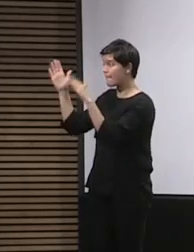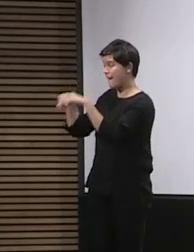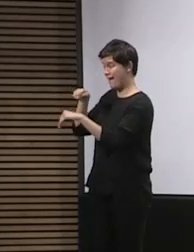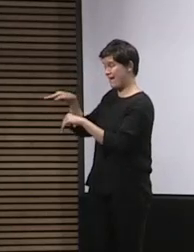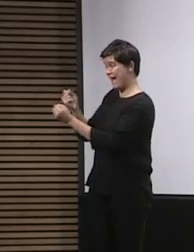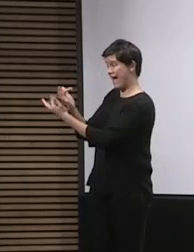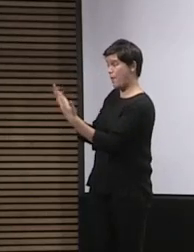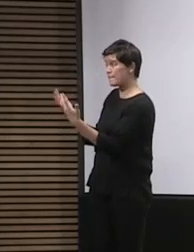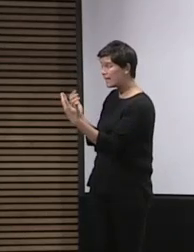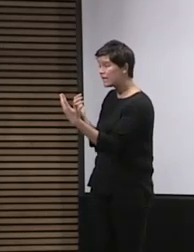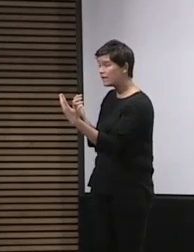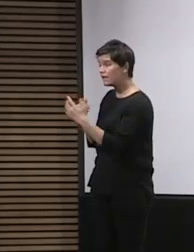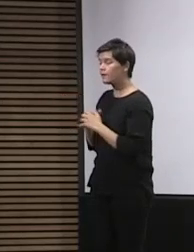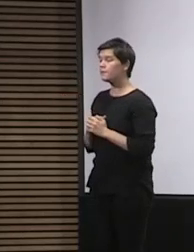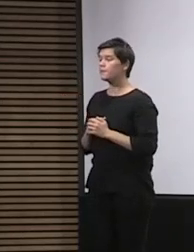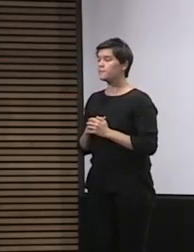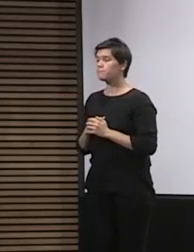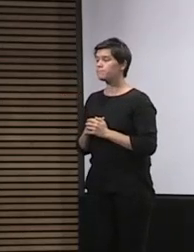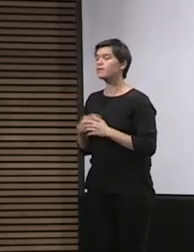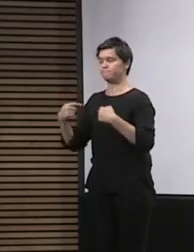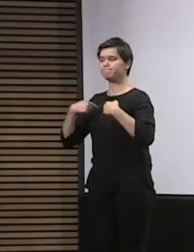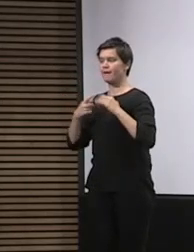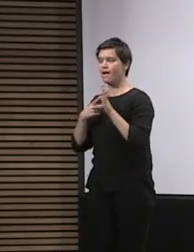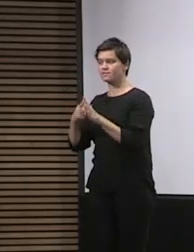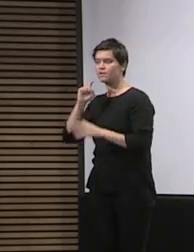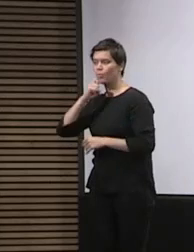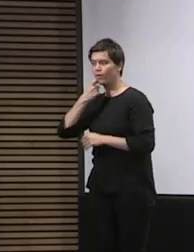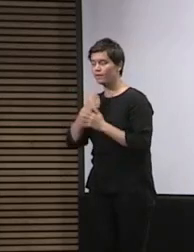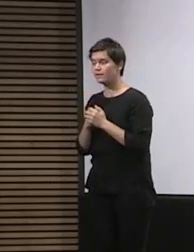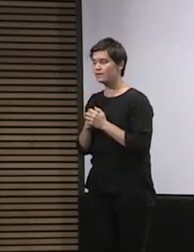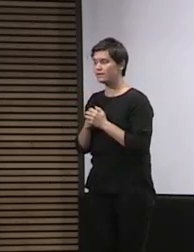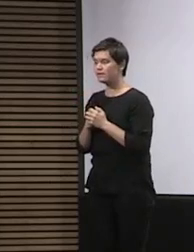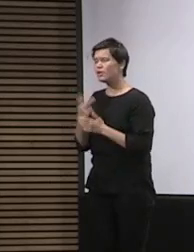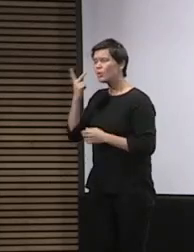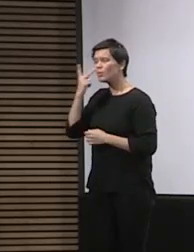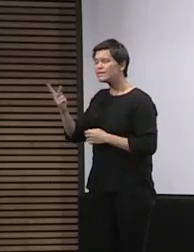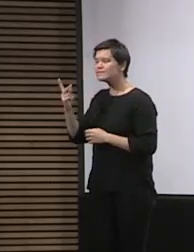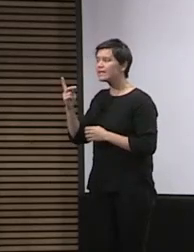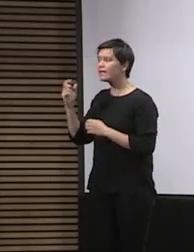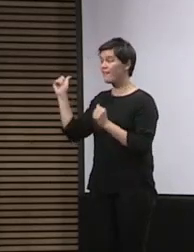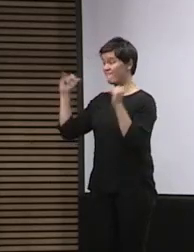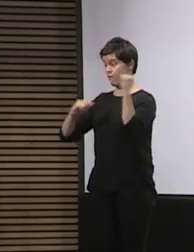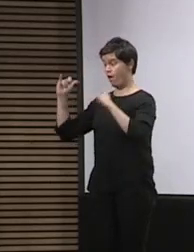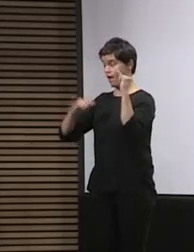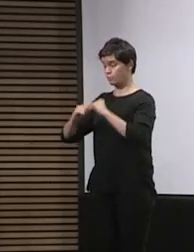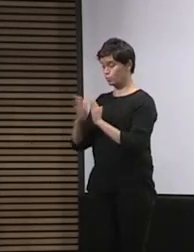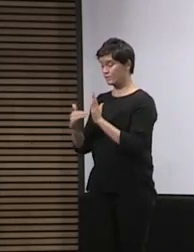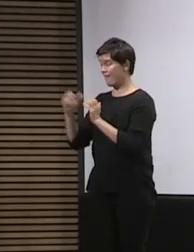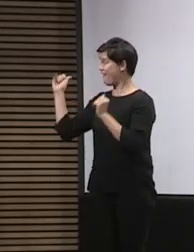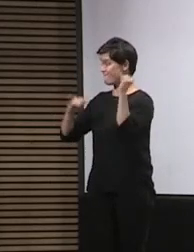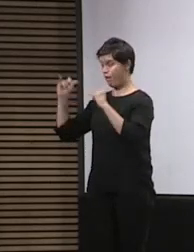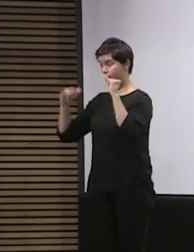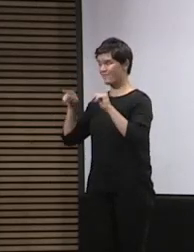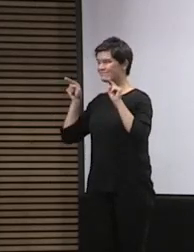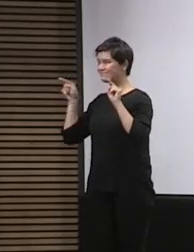think you have that information. Sure. So what we're seeing is a drop-off on the numbers of flights obviously coming into New Zealand, and